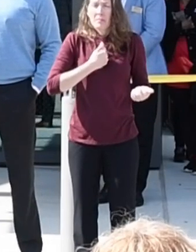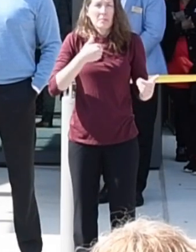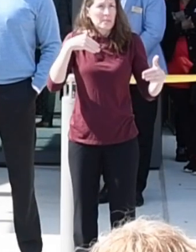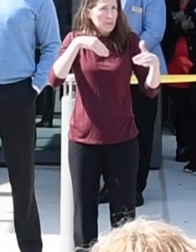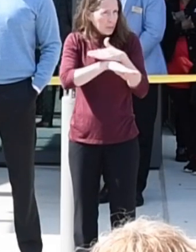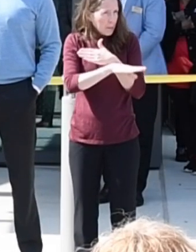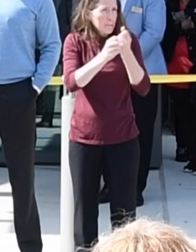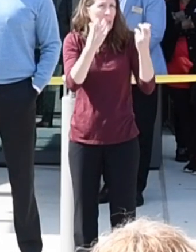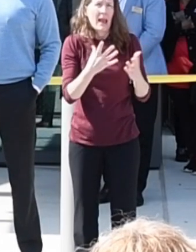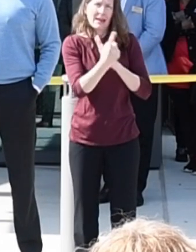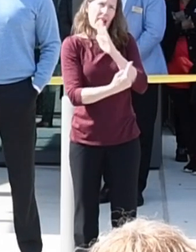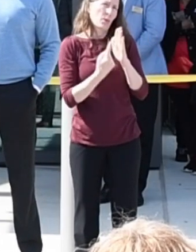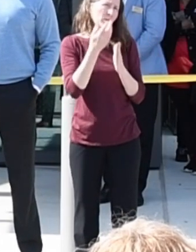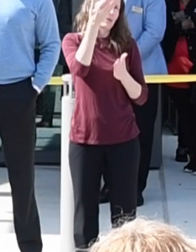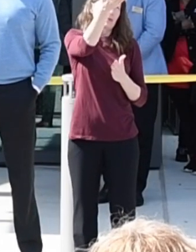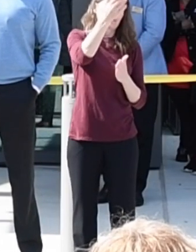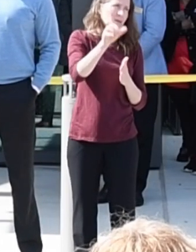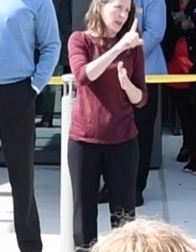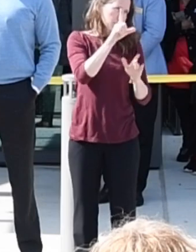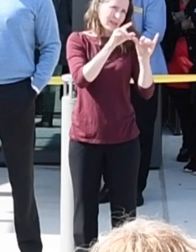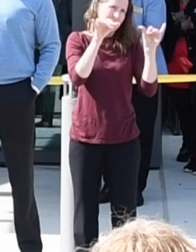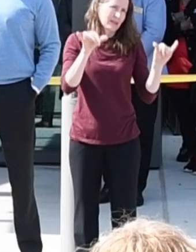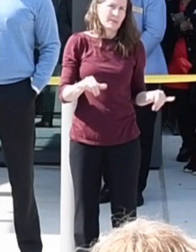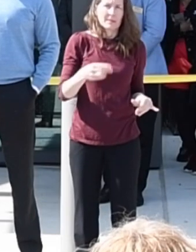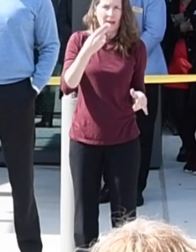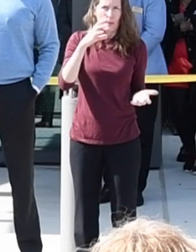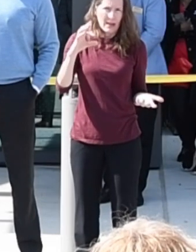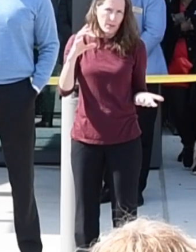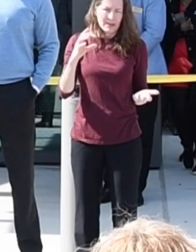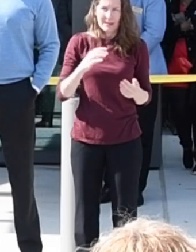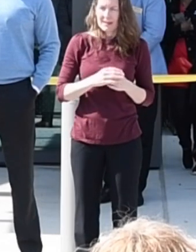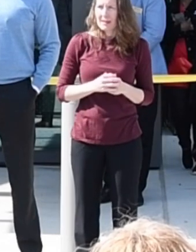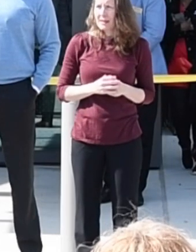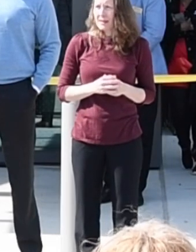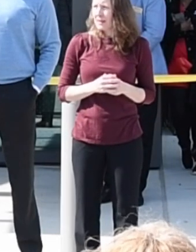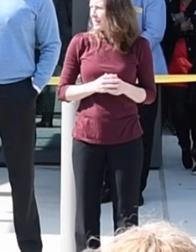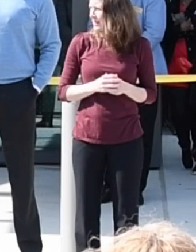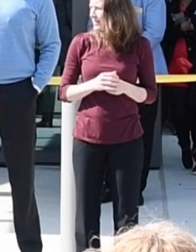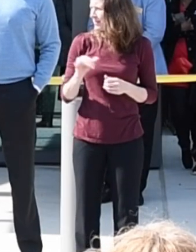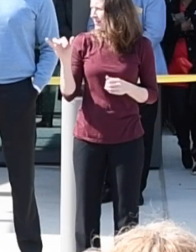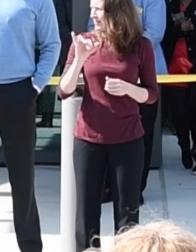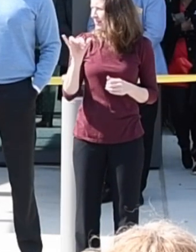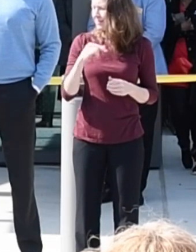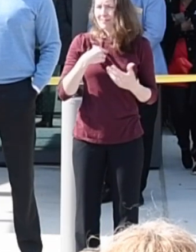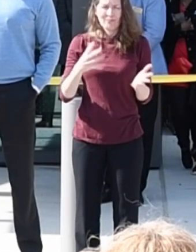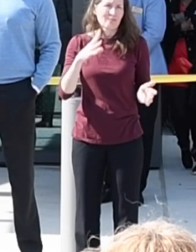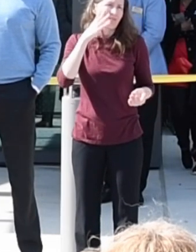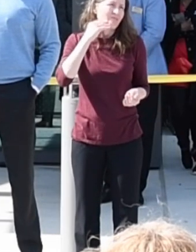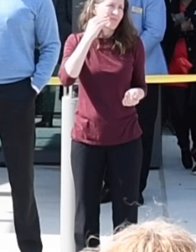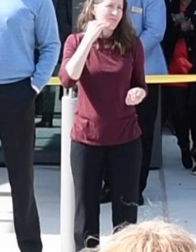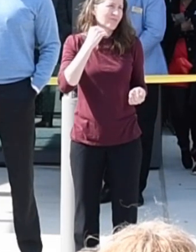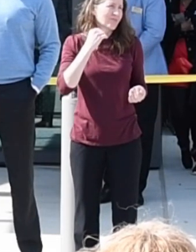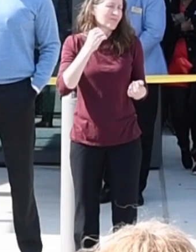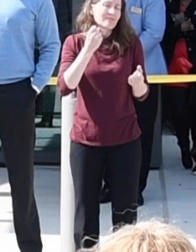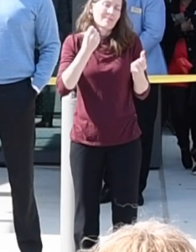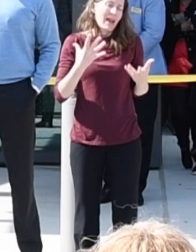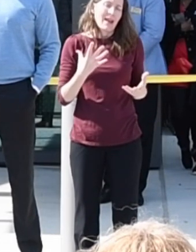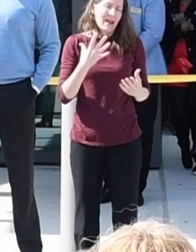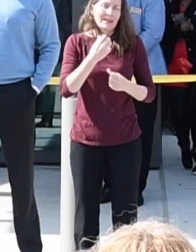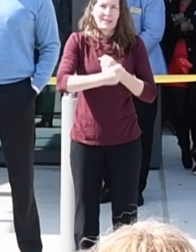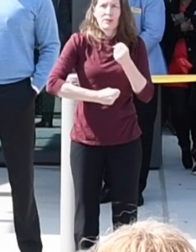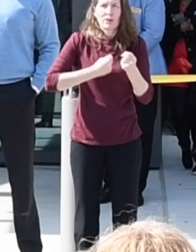library system in Howard County, and also many years engaging with